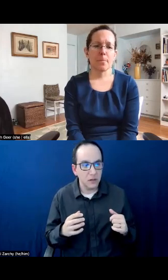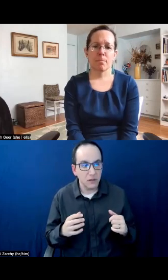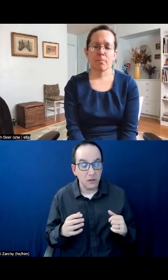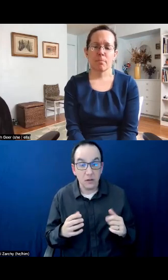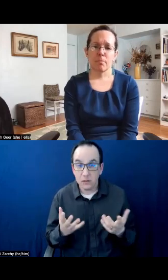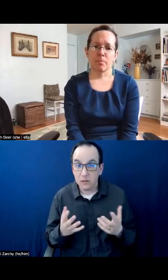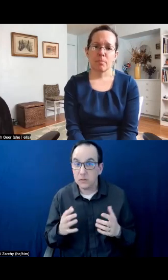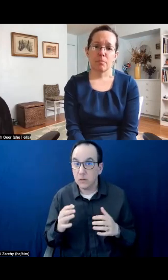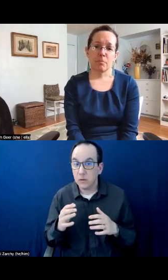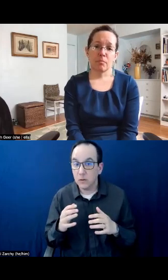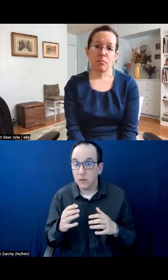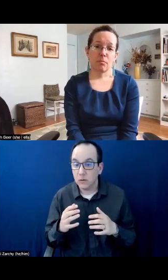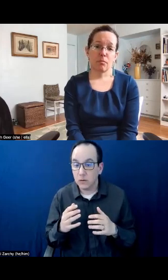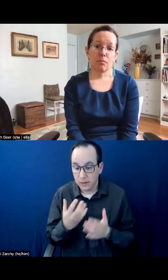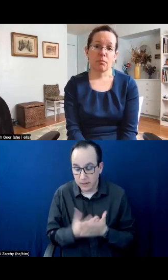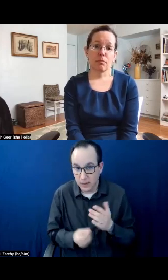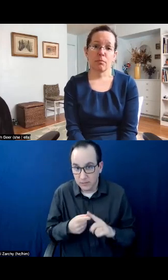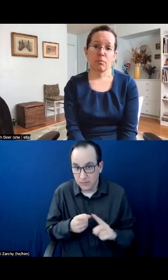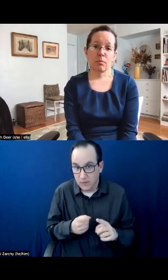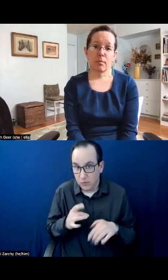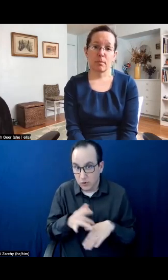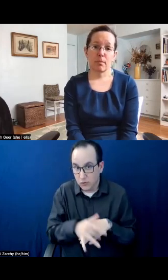learning.